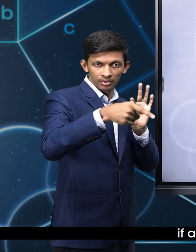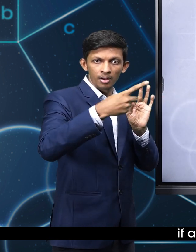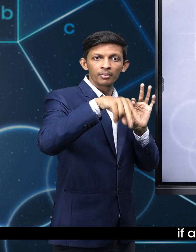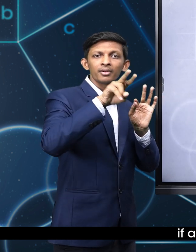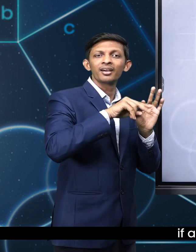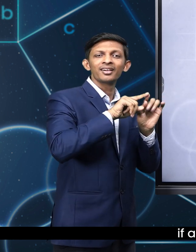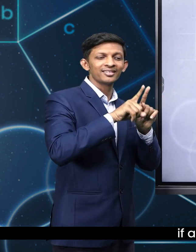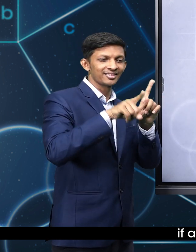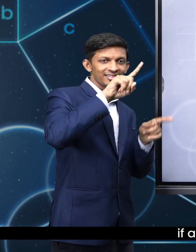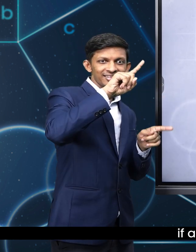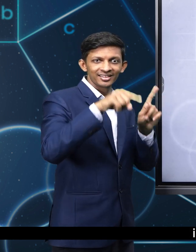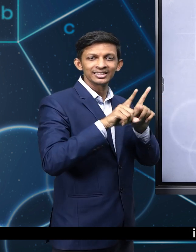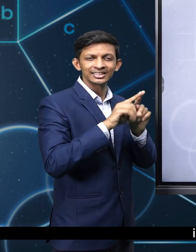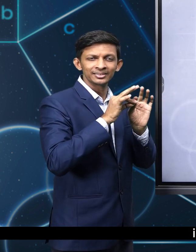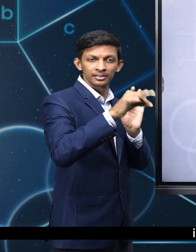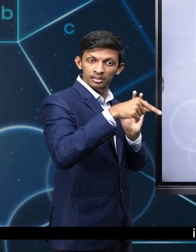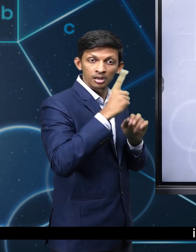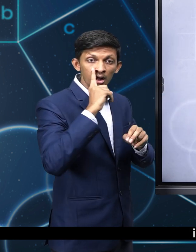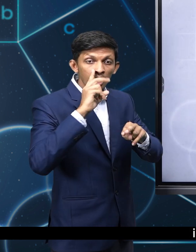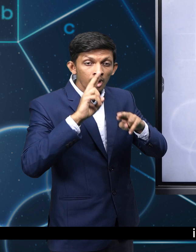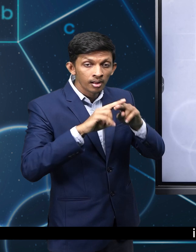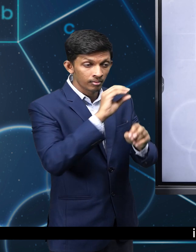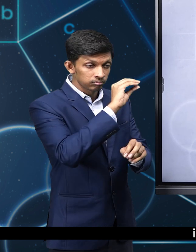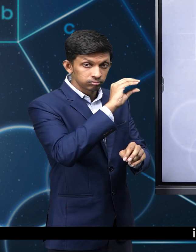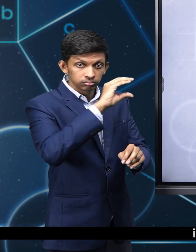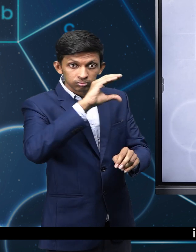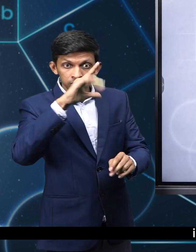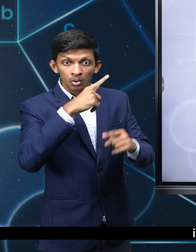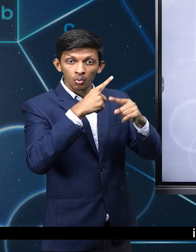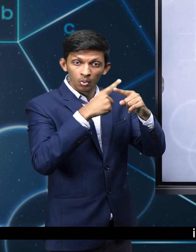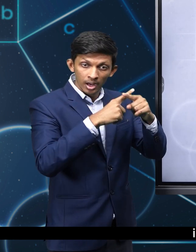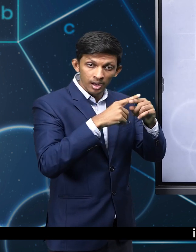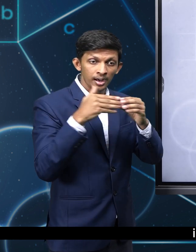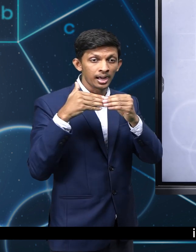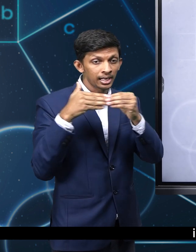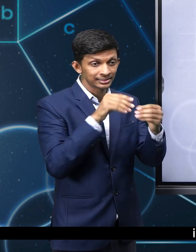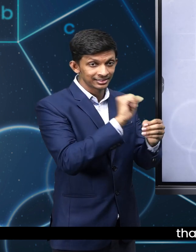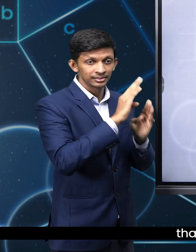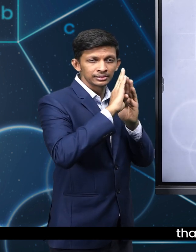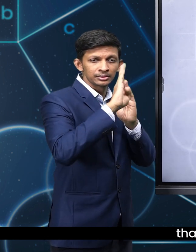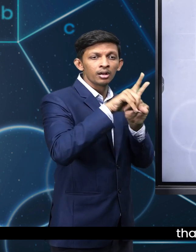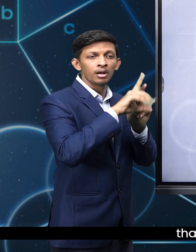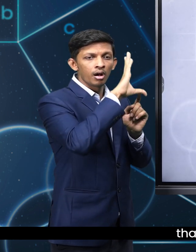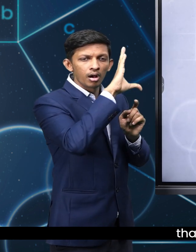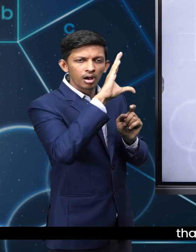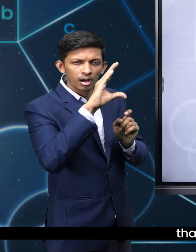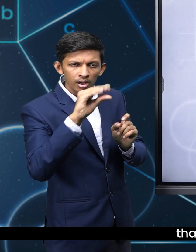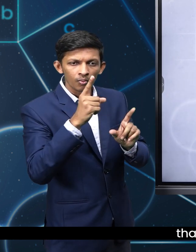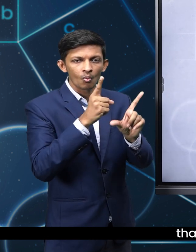x leads to a decrease in y or vice versa in such a way that the product xy remains